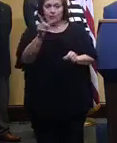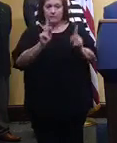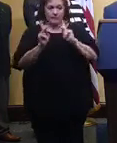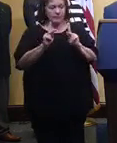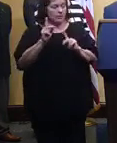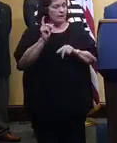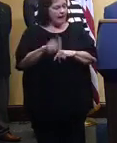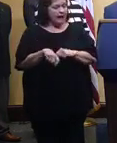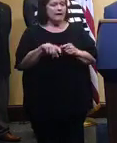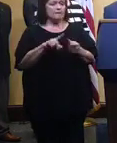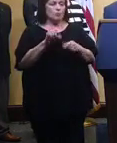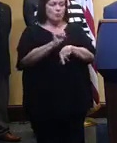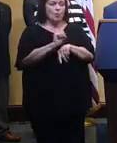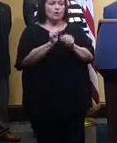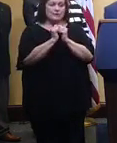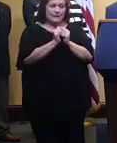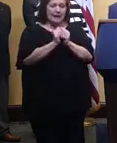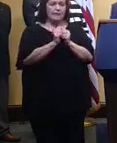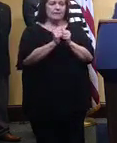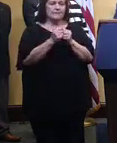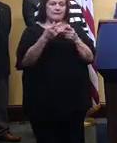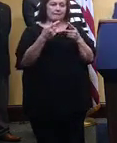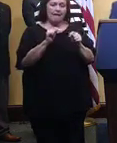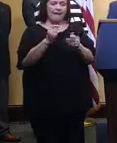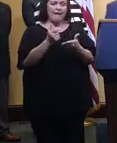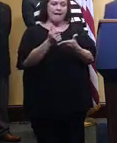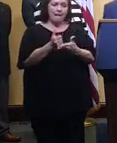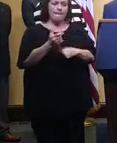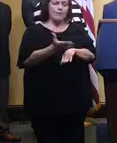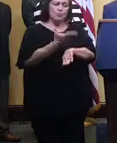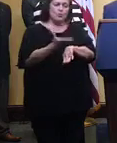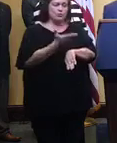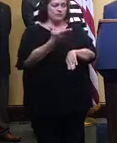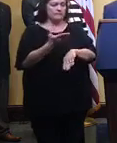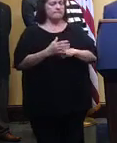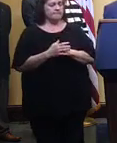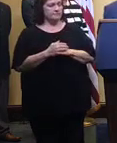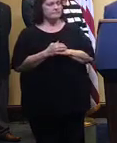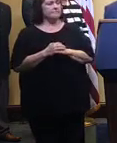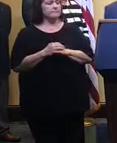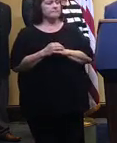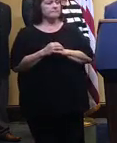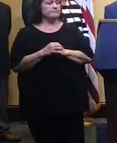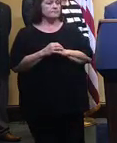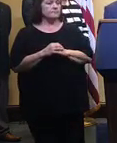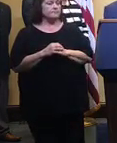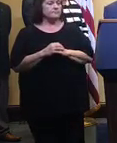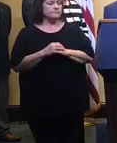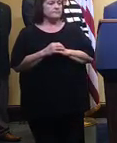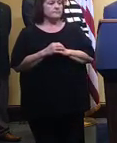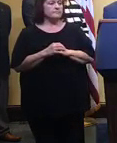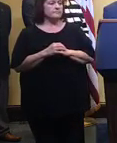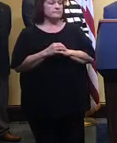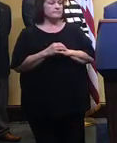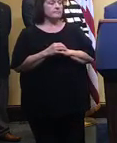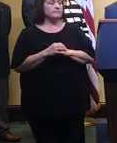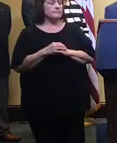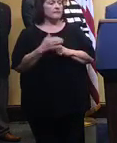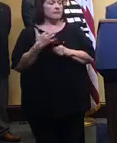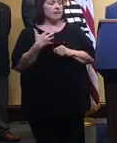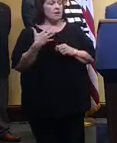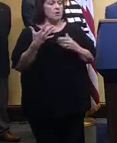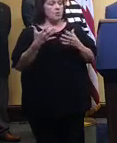to move this city forward and improving the quality of life of our city. I'd like to take some time